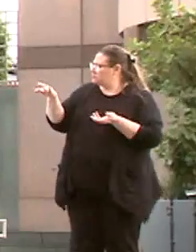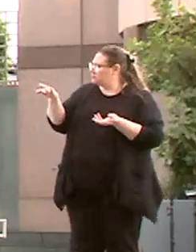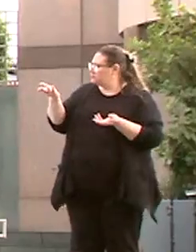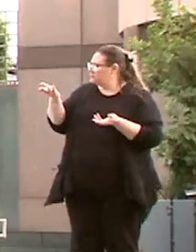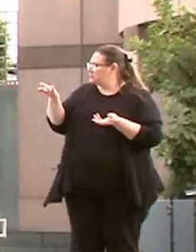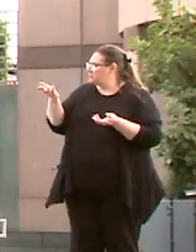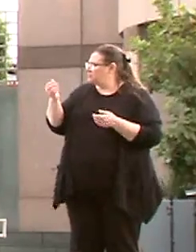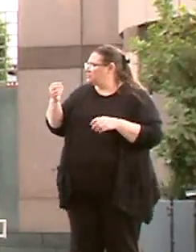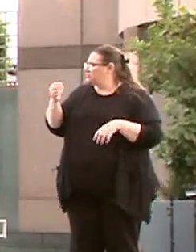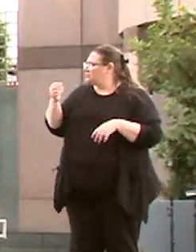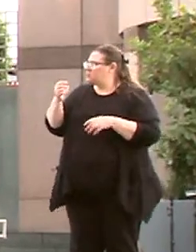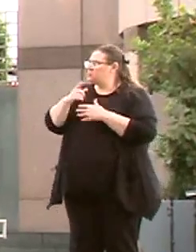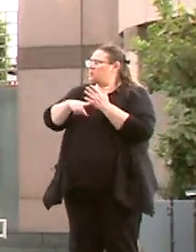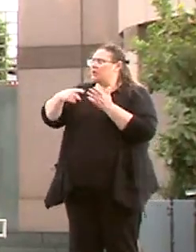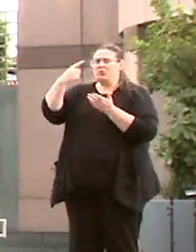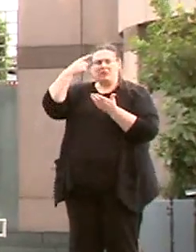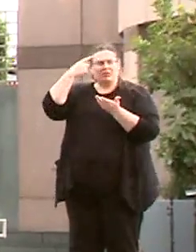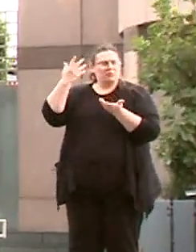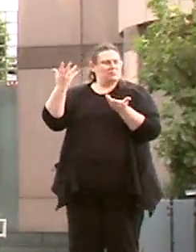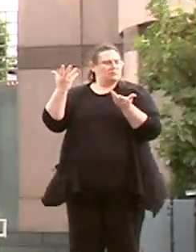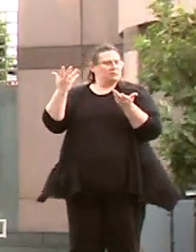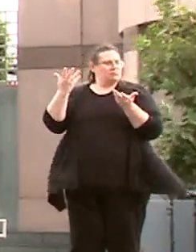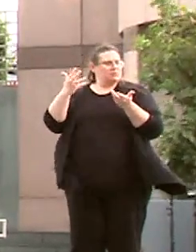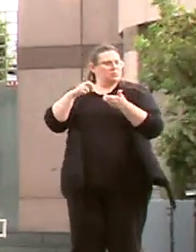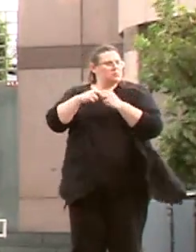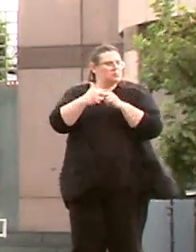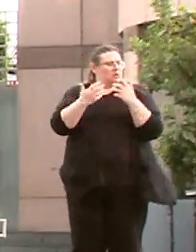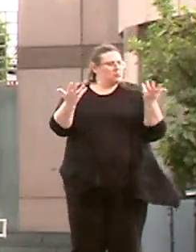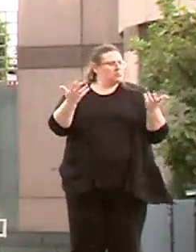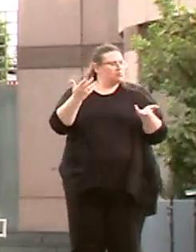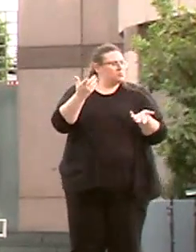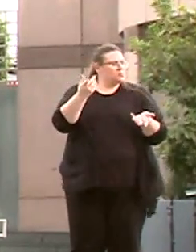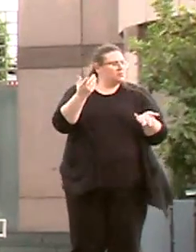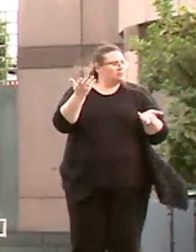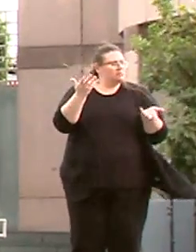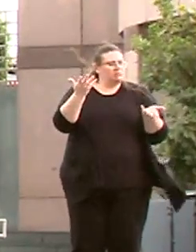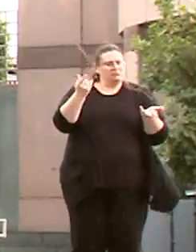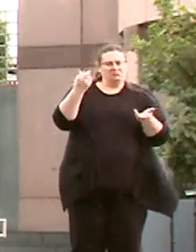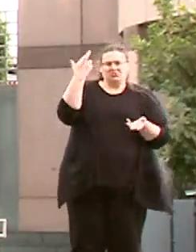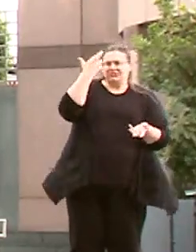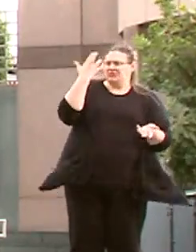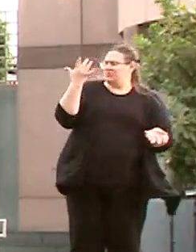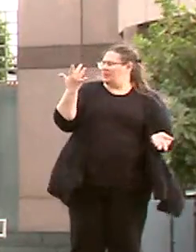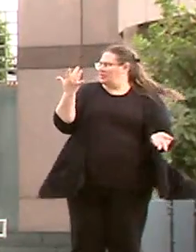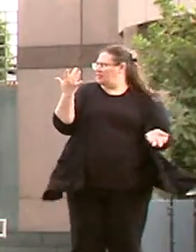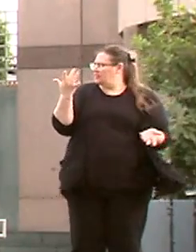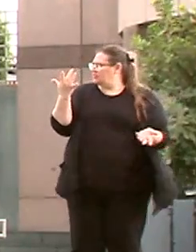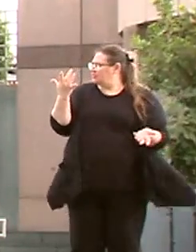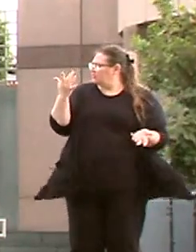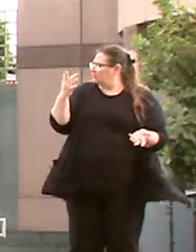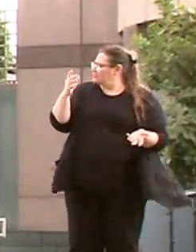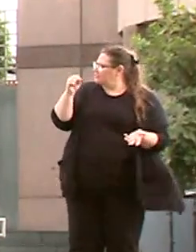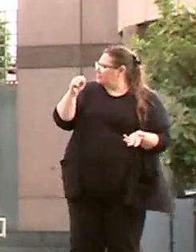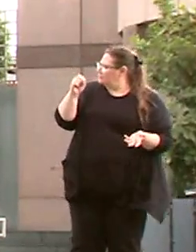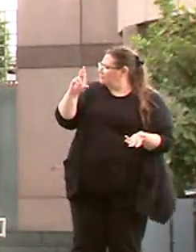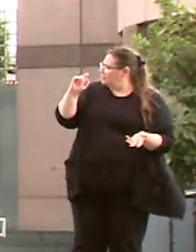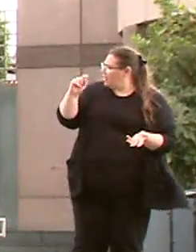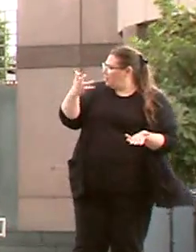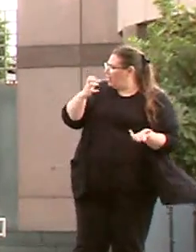well. What do you think is the problem? What do you think is the reason? So, Rod, would you love to answer